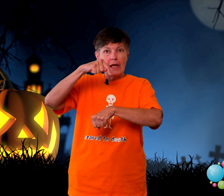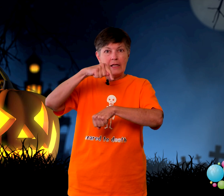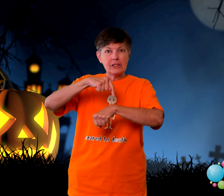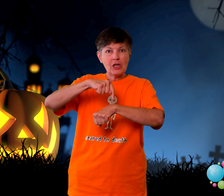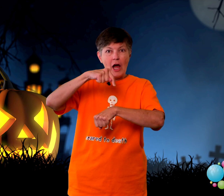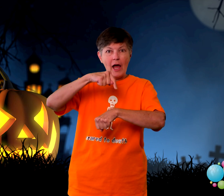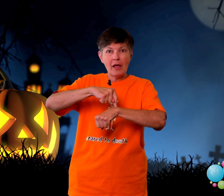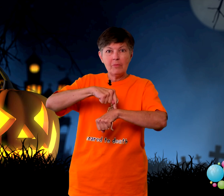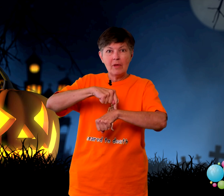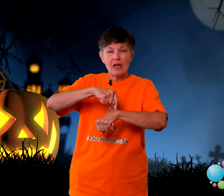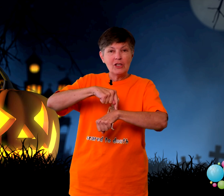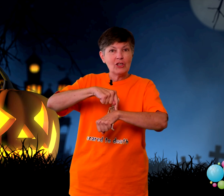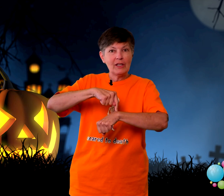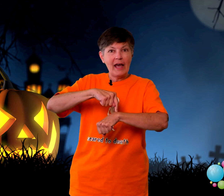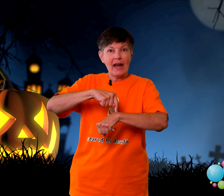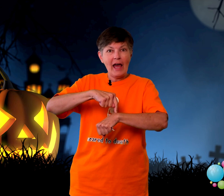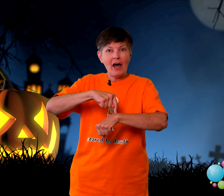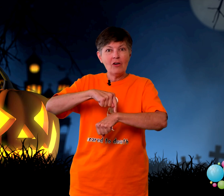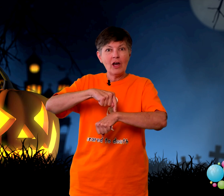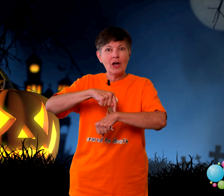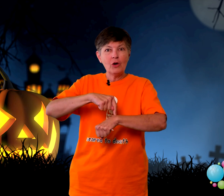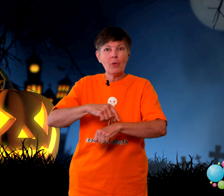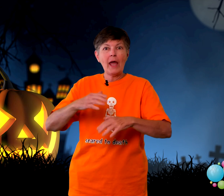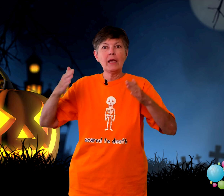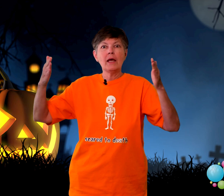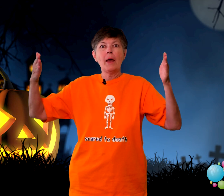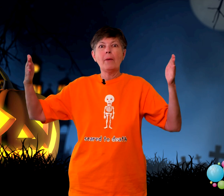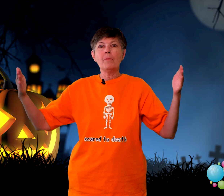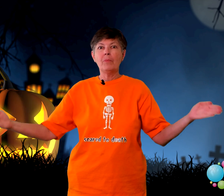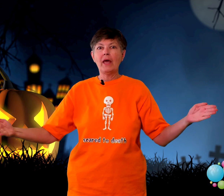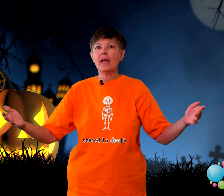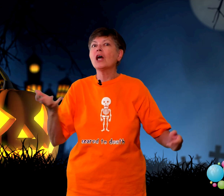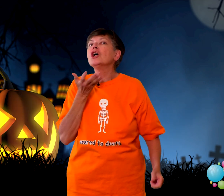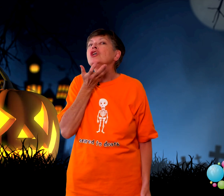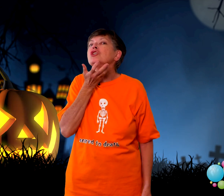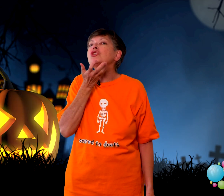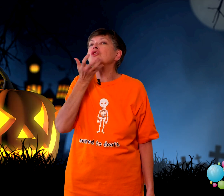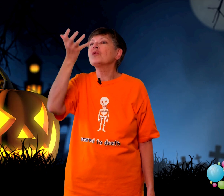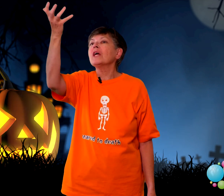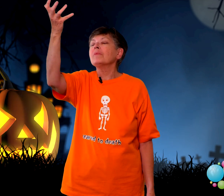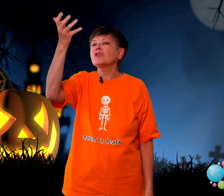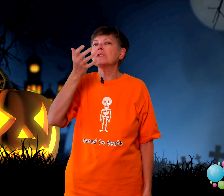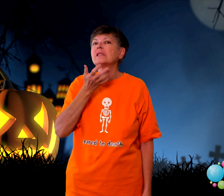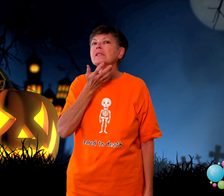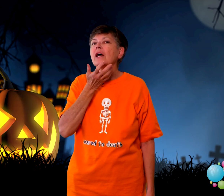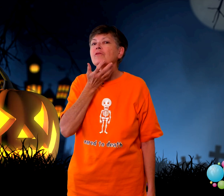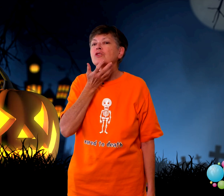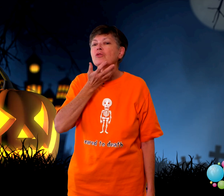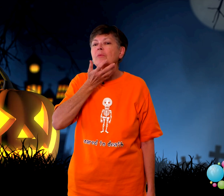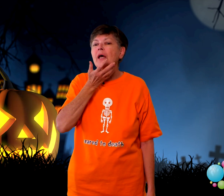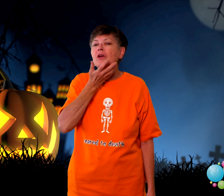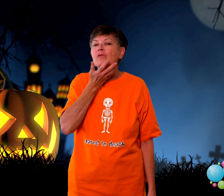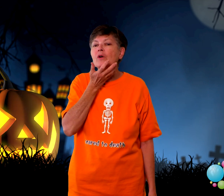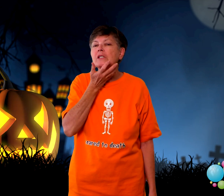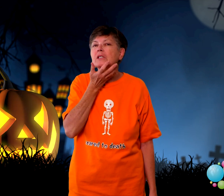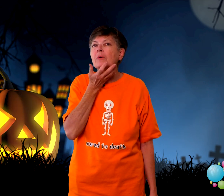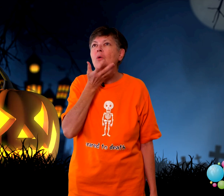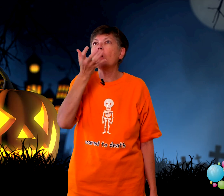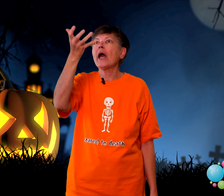It's time to let out a great big scream. So this is a sign for screaming, like your voice is coming way